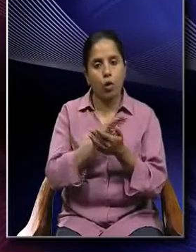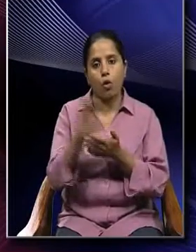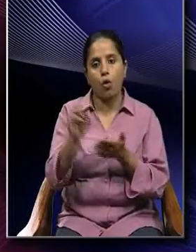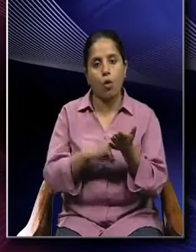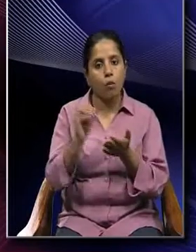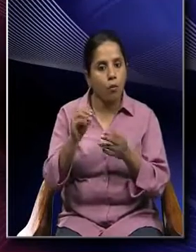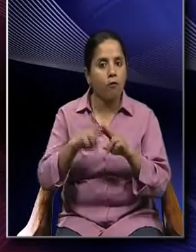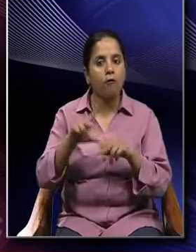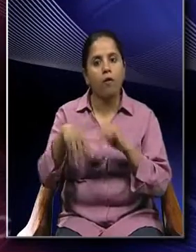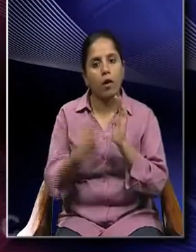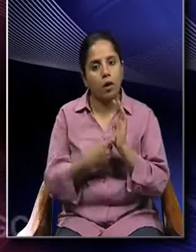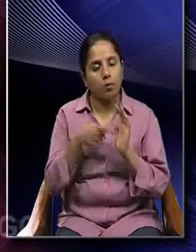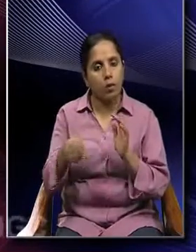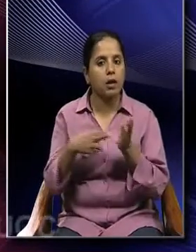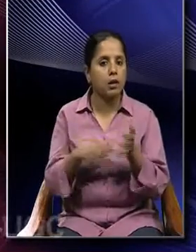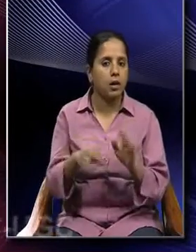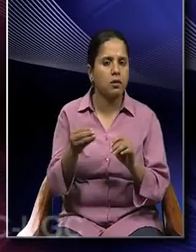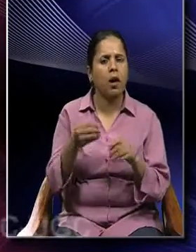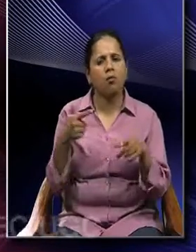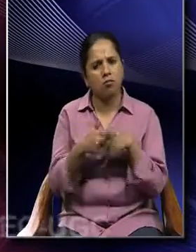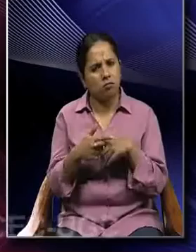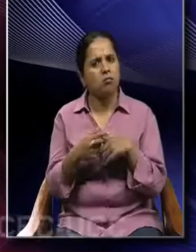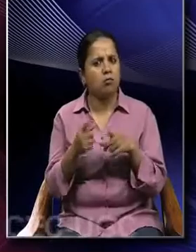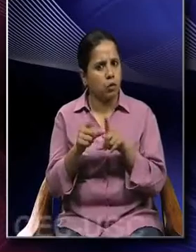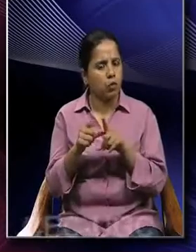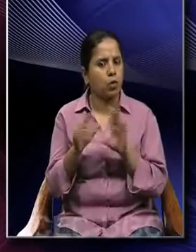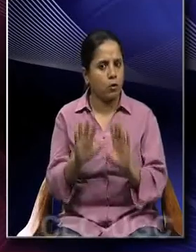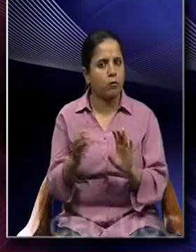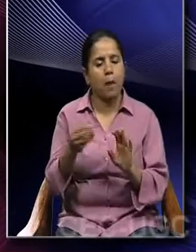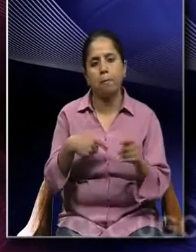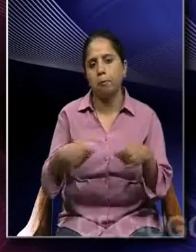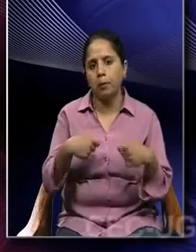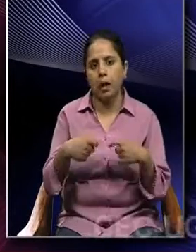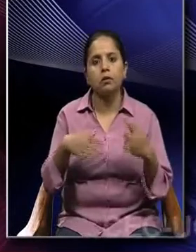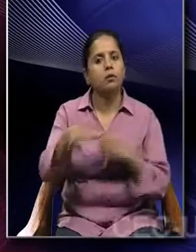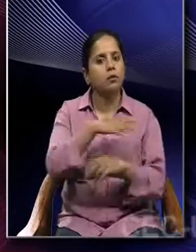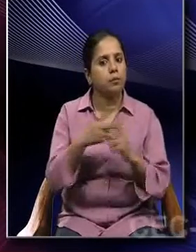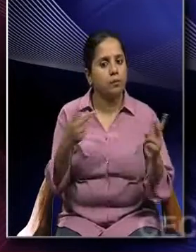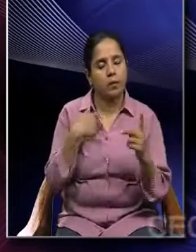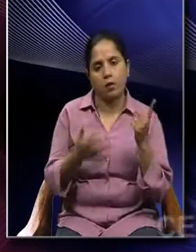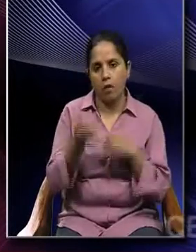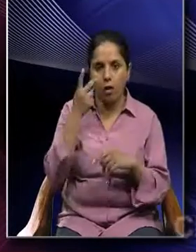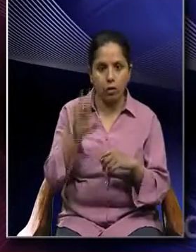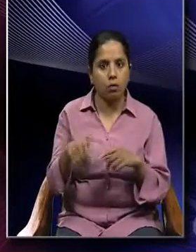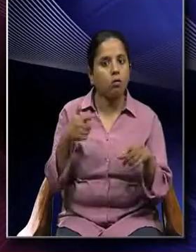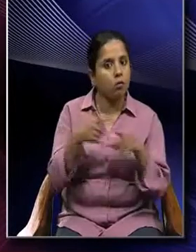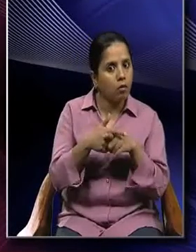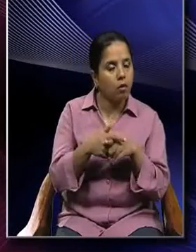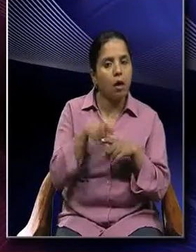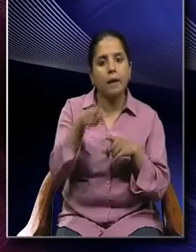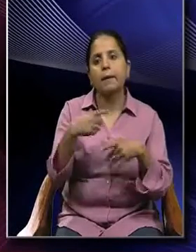nature. Sometimes conflicts are created also in certain business scenarios. We find that conflicts are